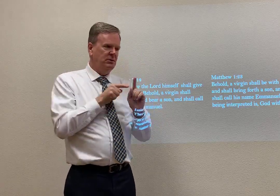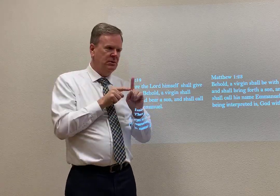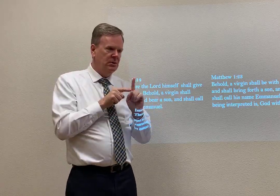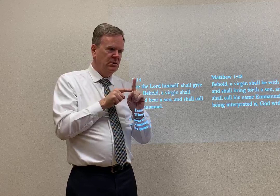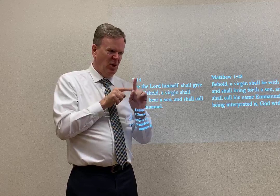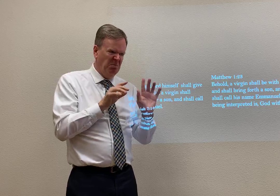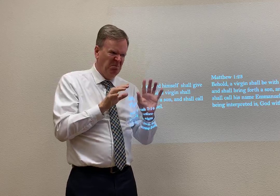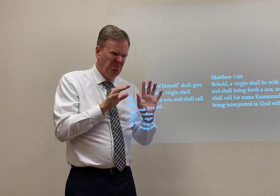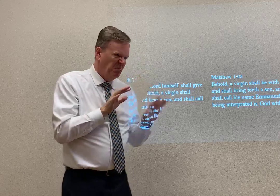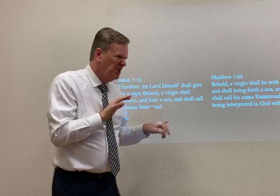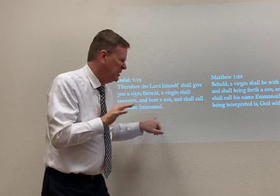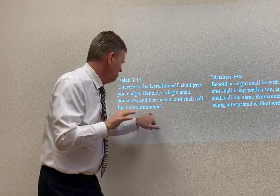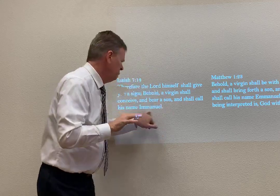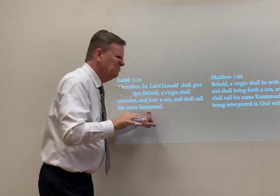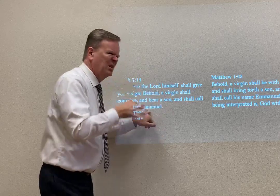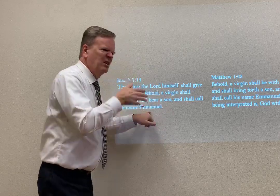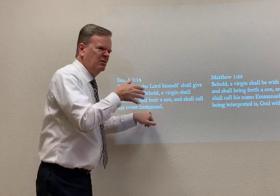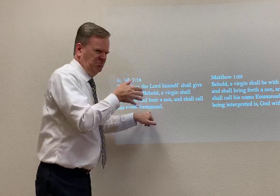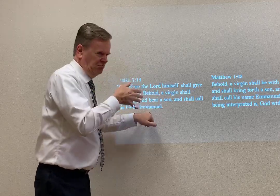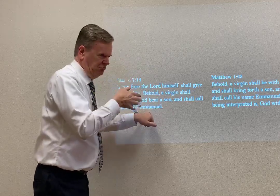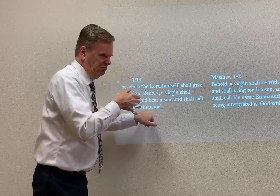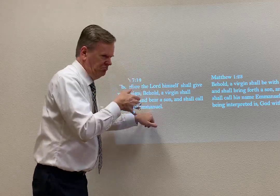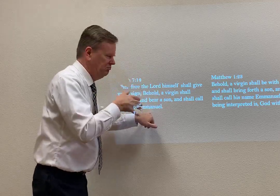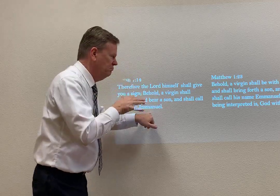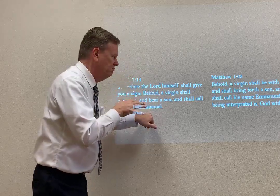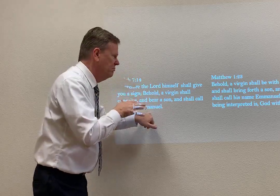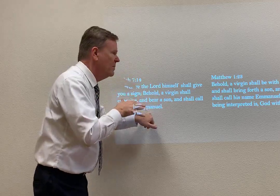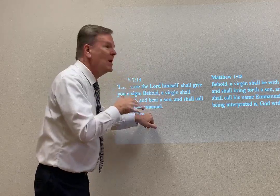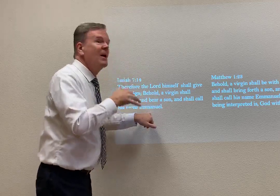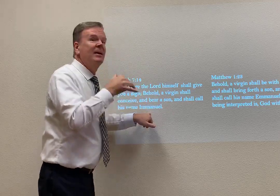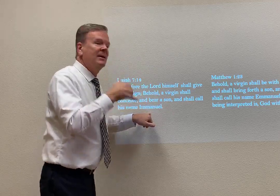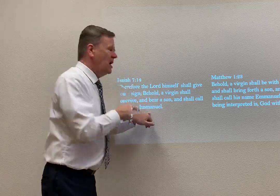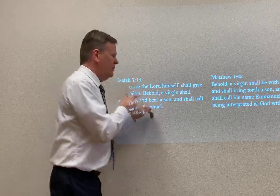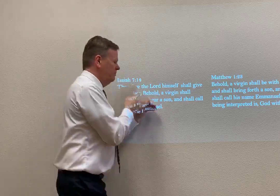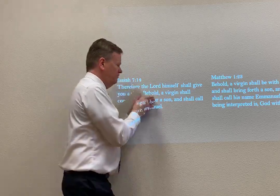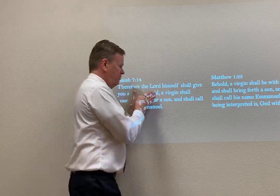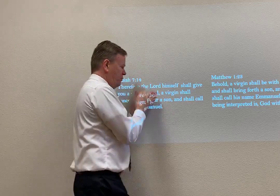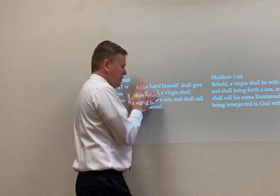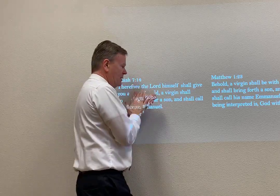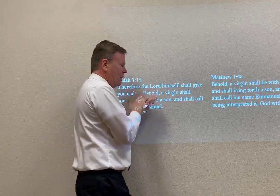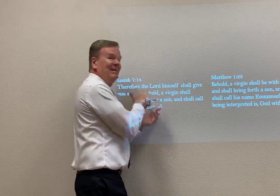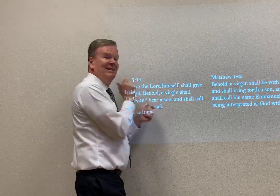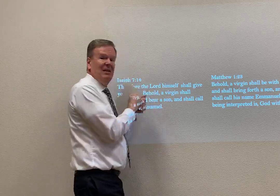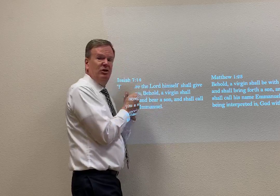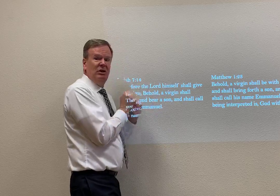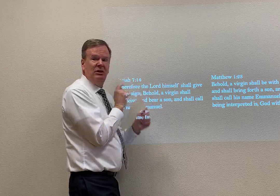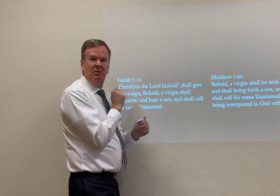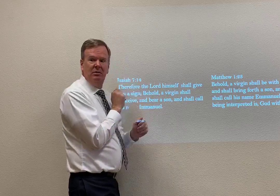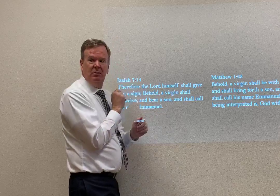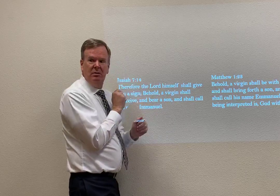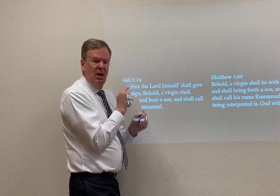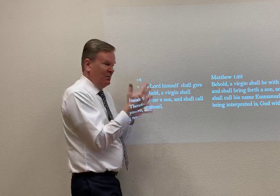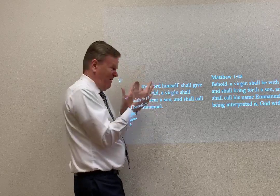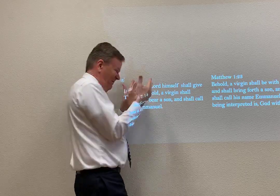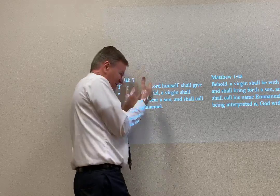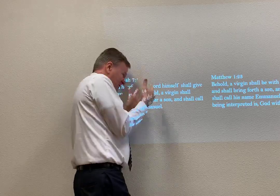That's what Emmanuel translates to. It translates to God with us. Now, this is written down. This